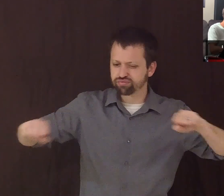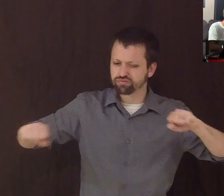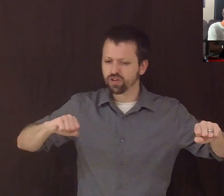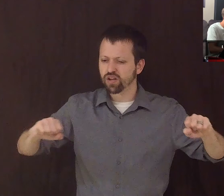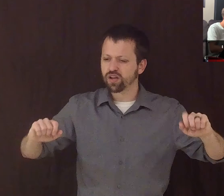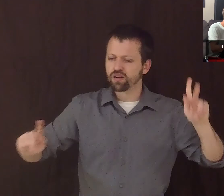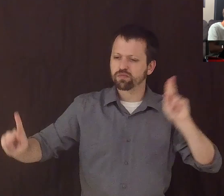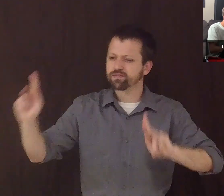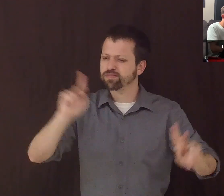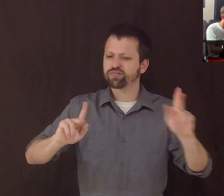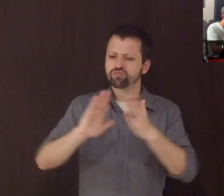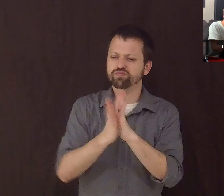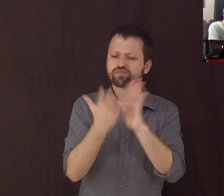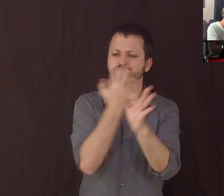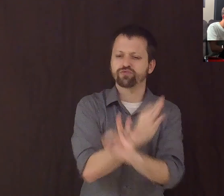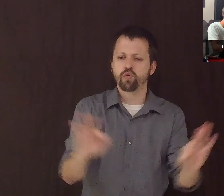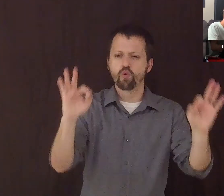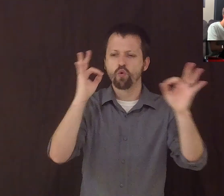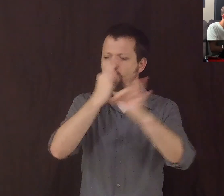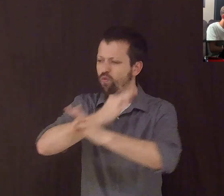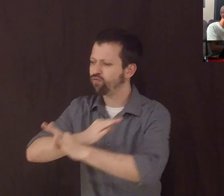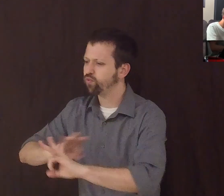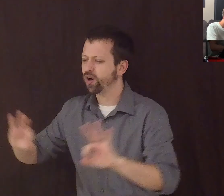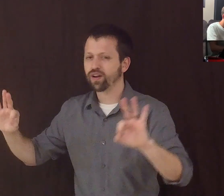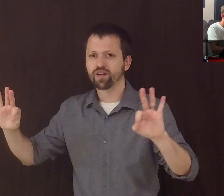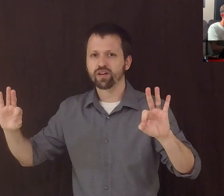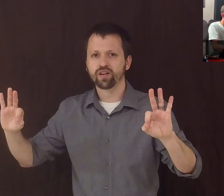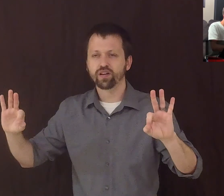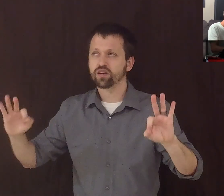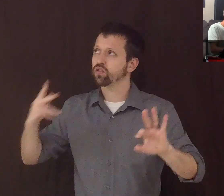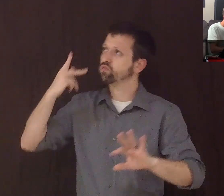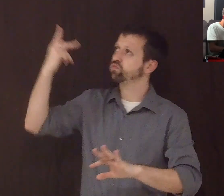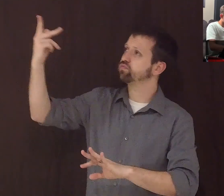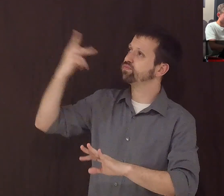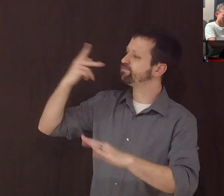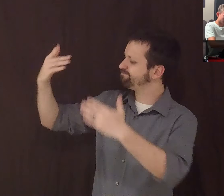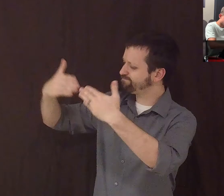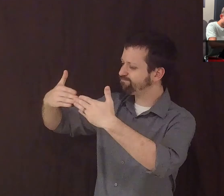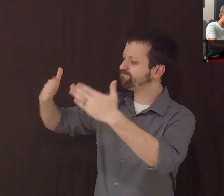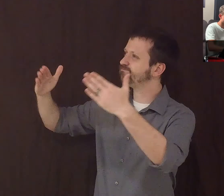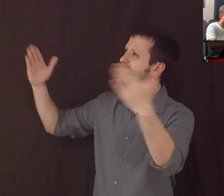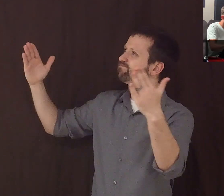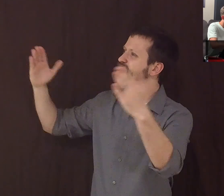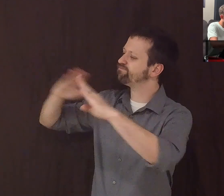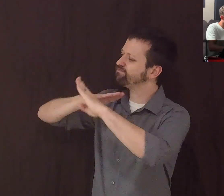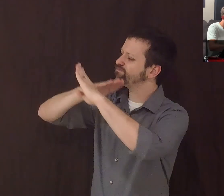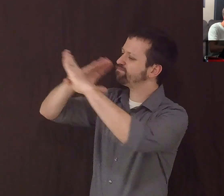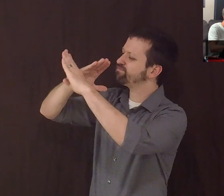shake beneath us as the prison walls cave in. Nothing stands between